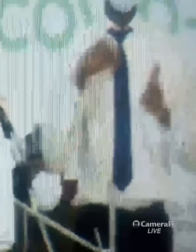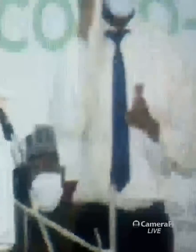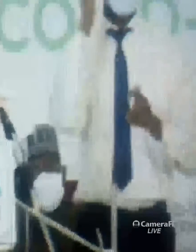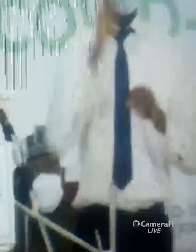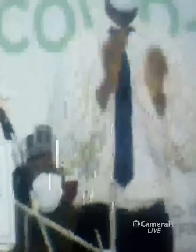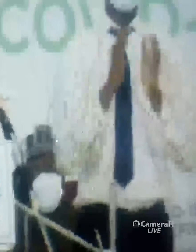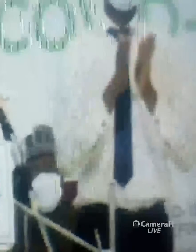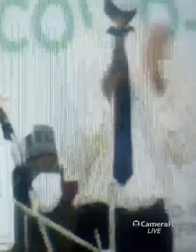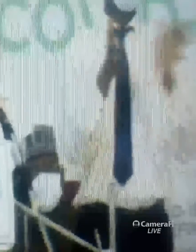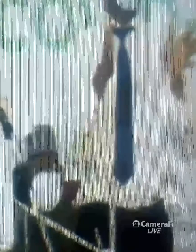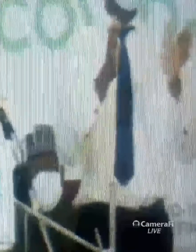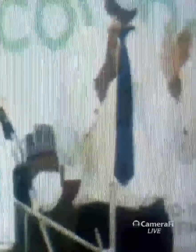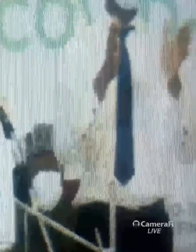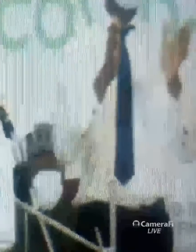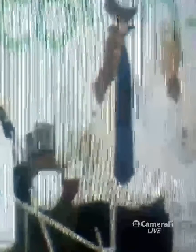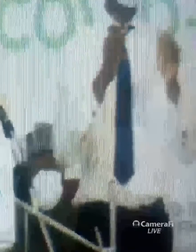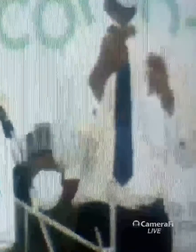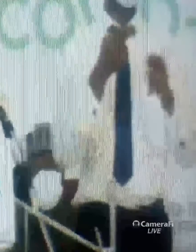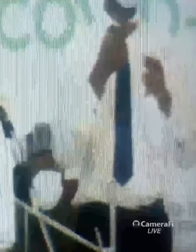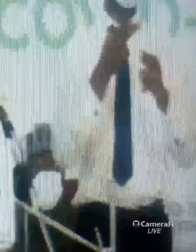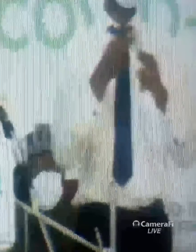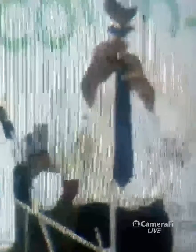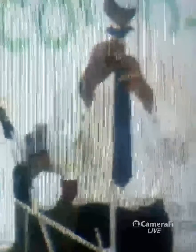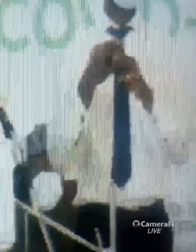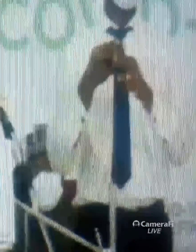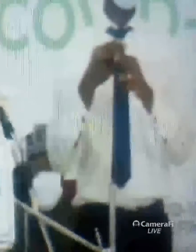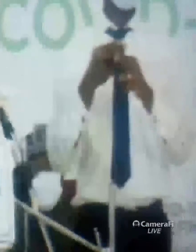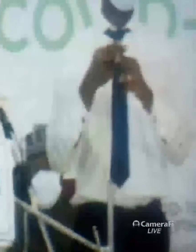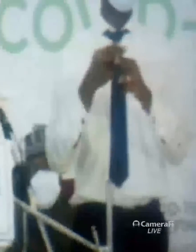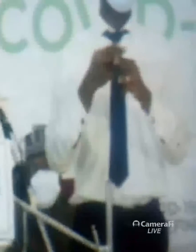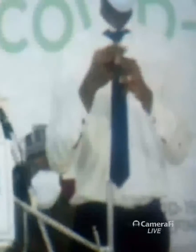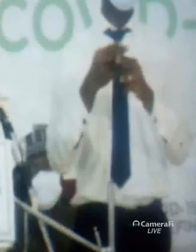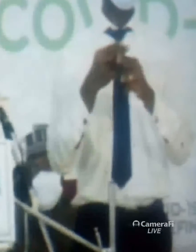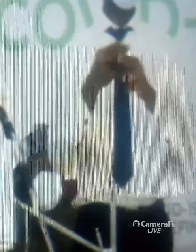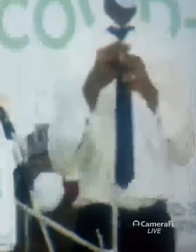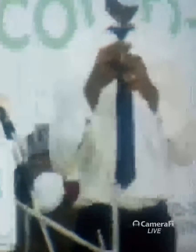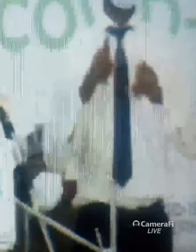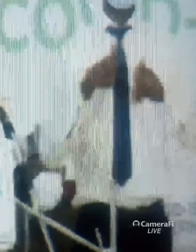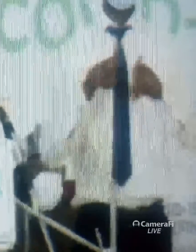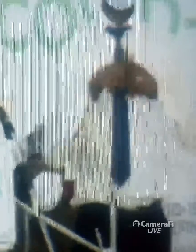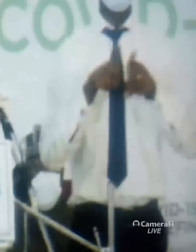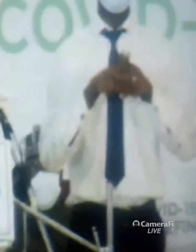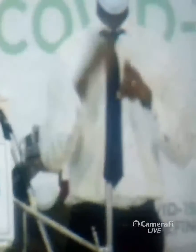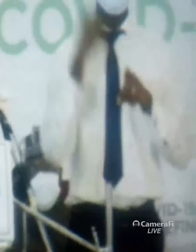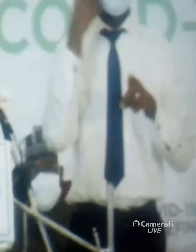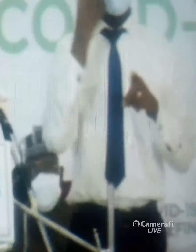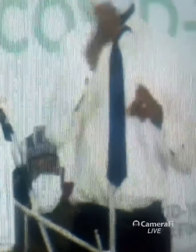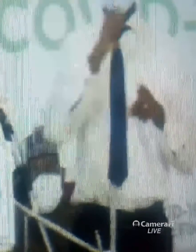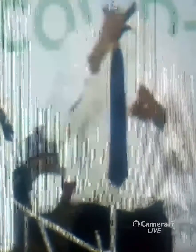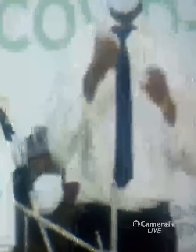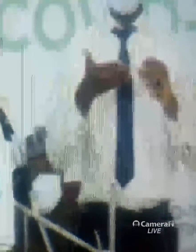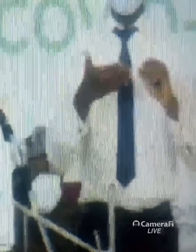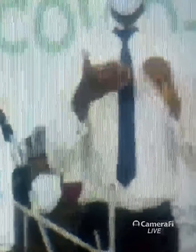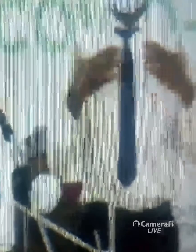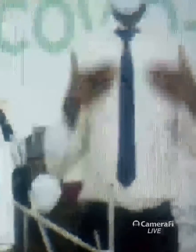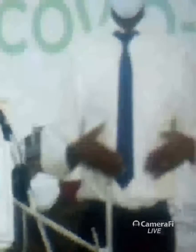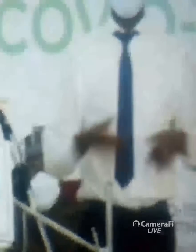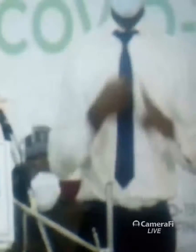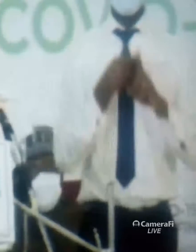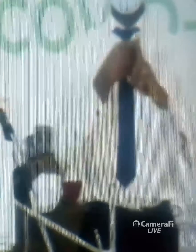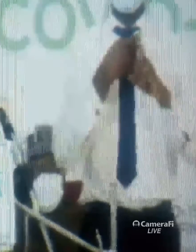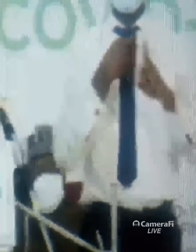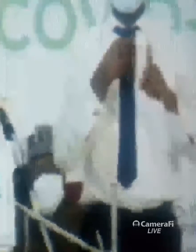14. And then finally, for any passenger coming from these two countries that has a positive